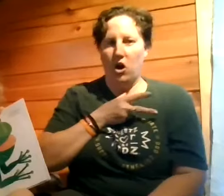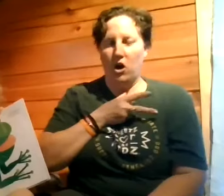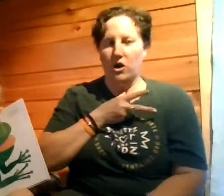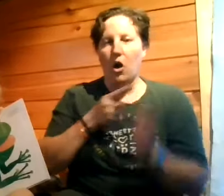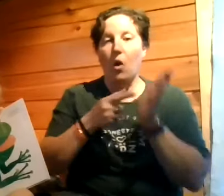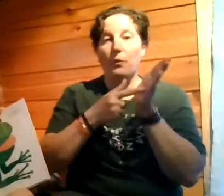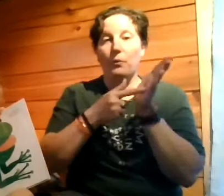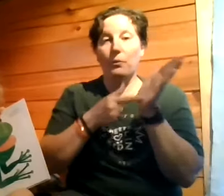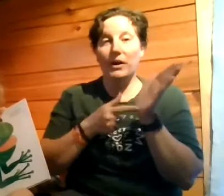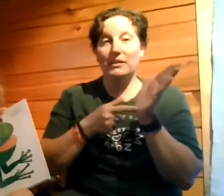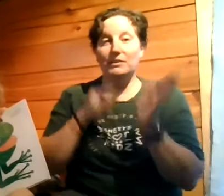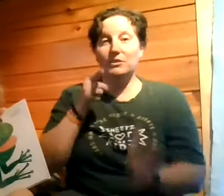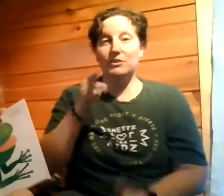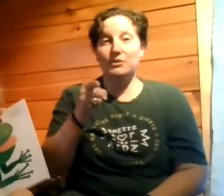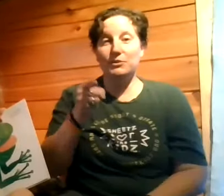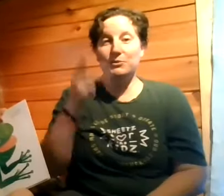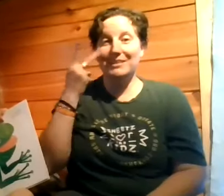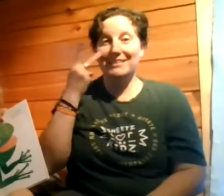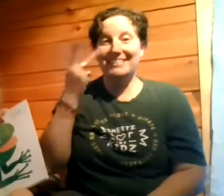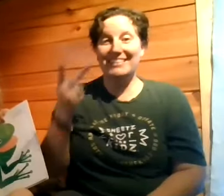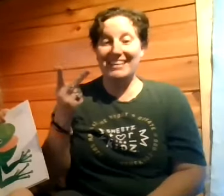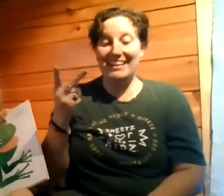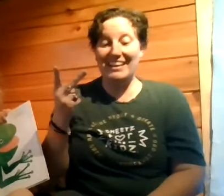Green frog, what do you see?